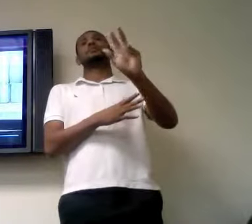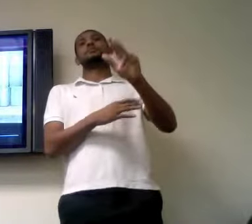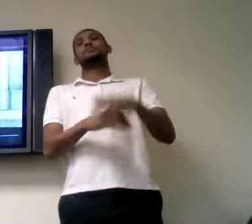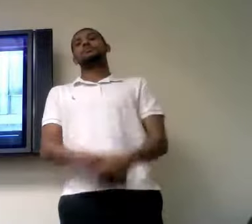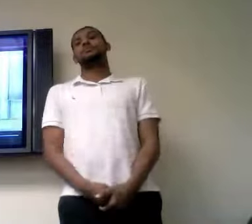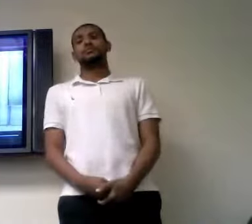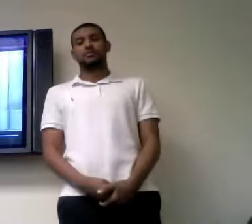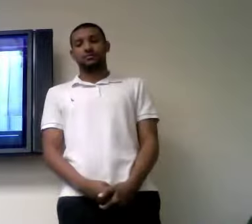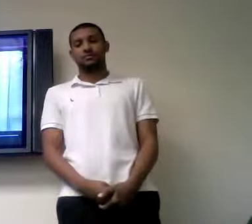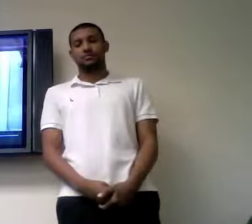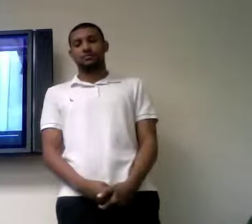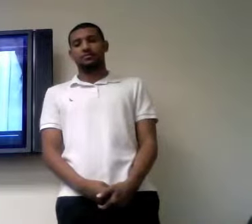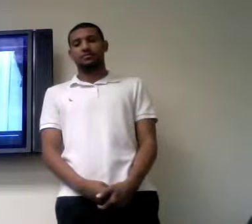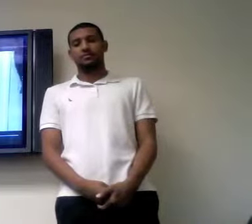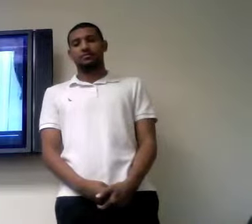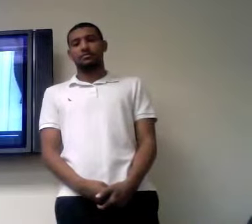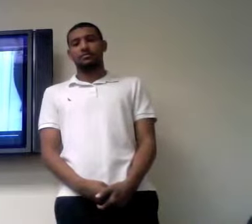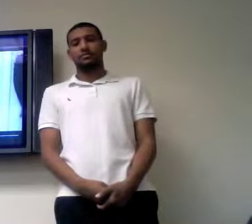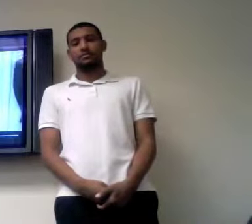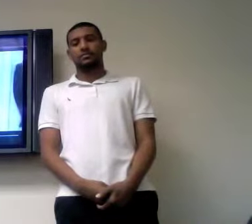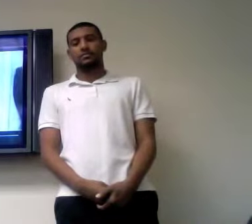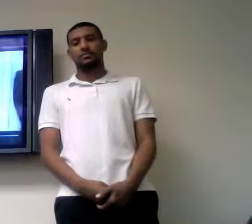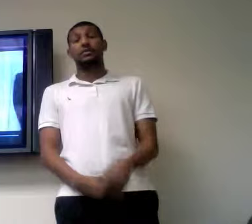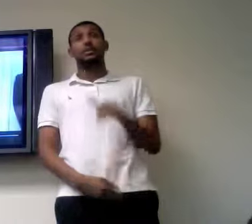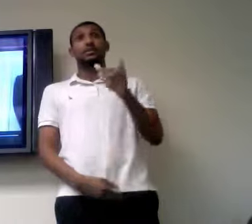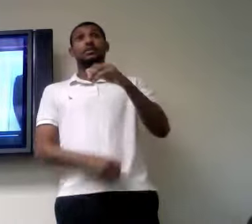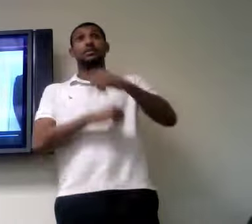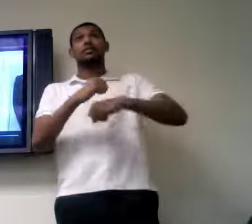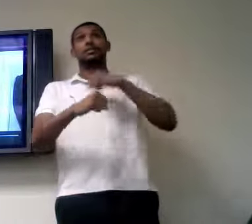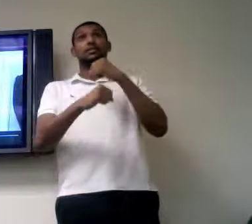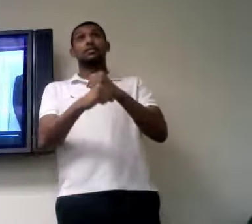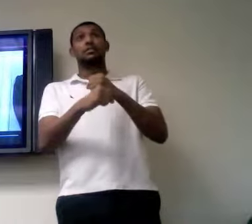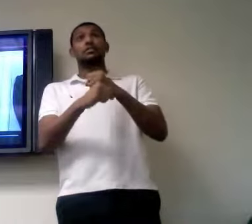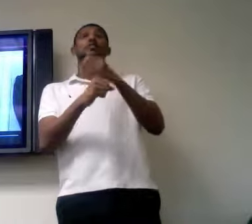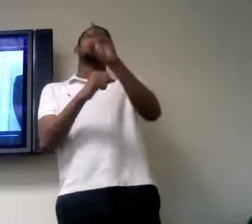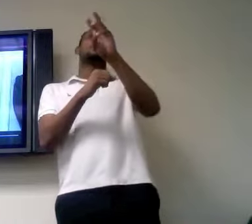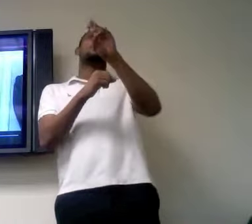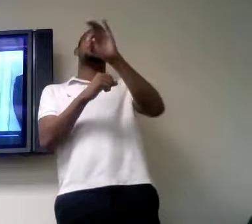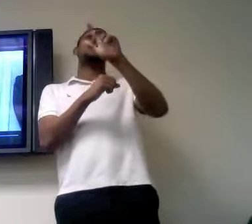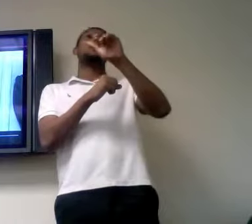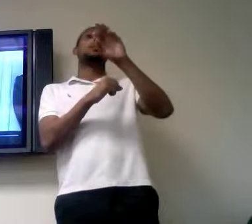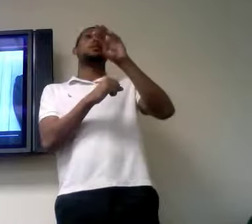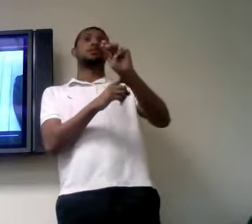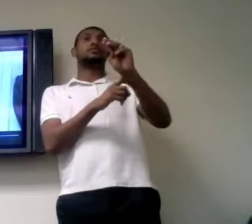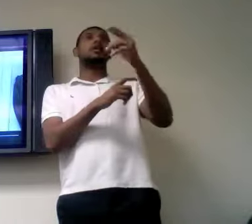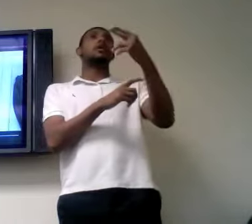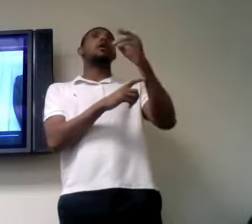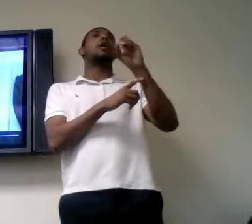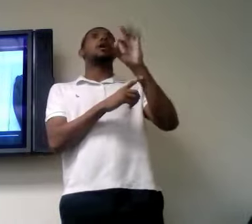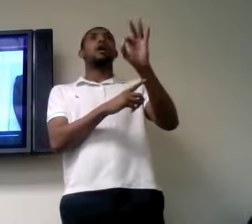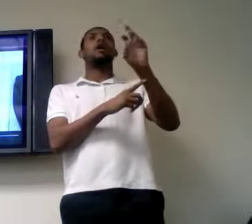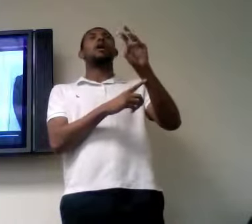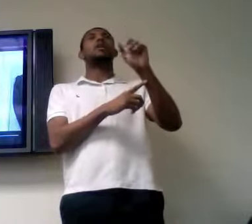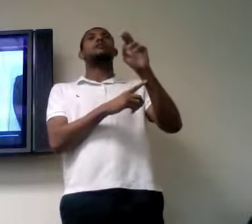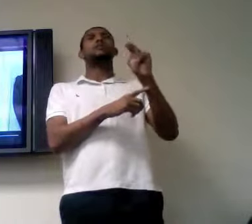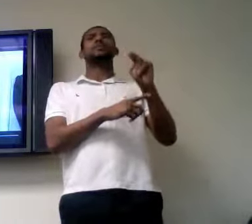That year, Federal Commissary General of Prisoners, William Hoffman, was scouting new locations for prisons to hold Grant's